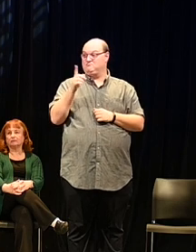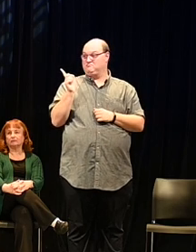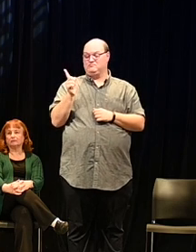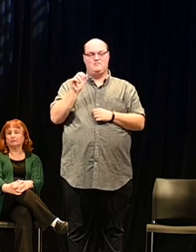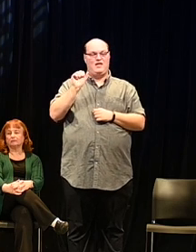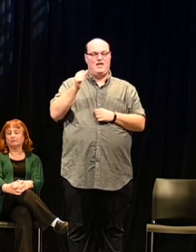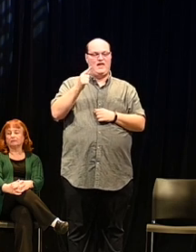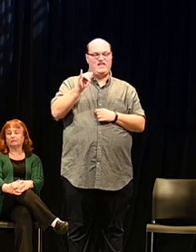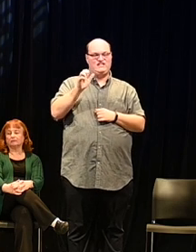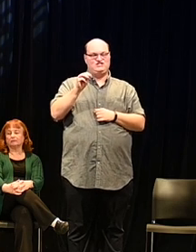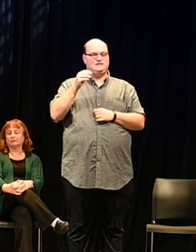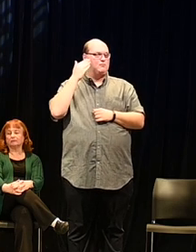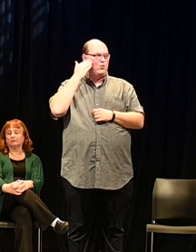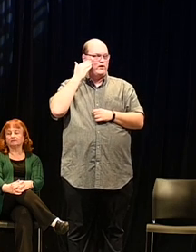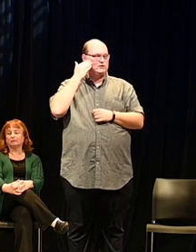Ageism Awareness